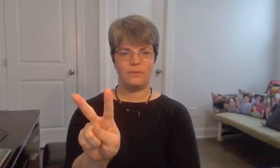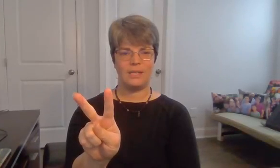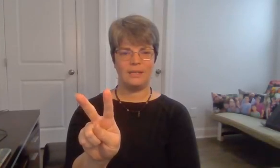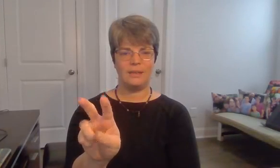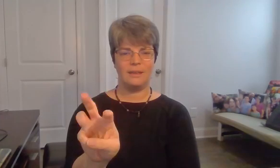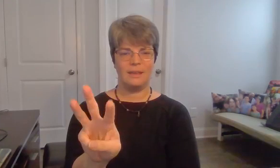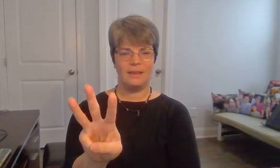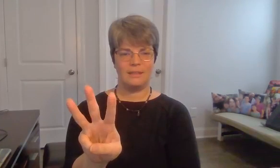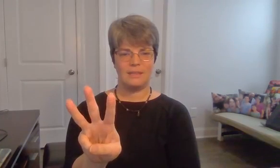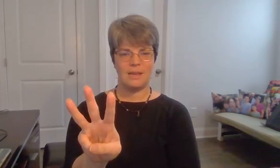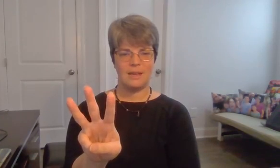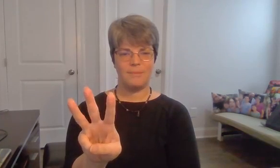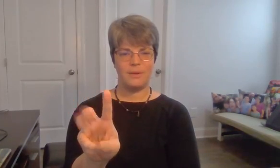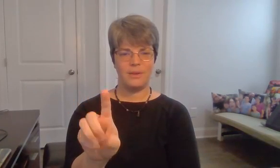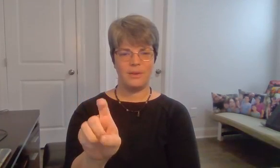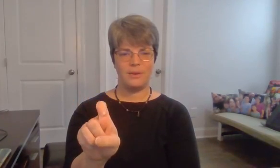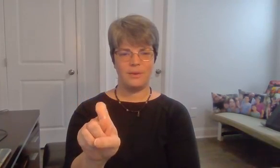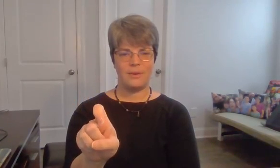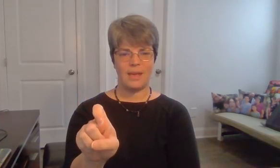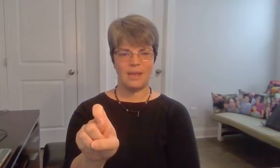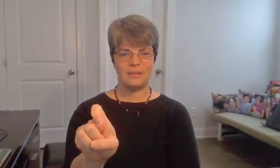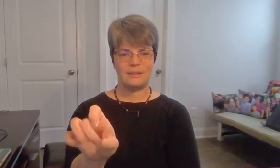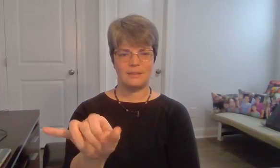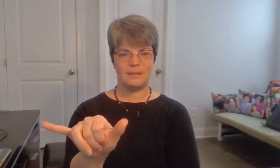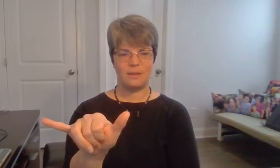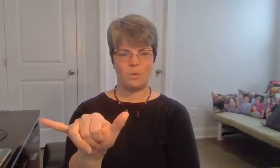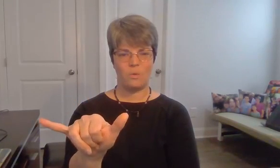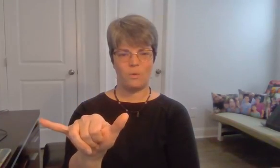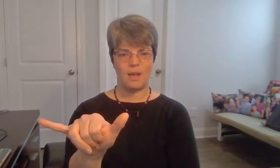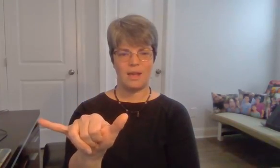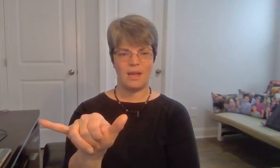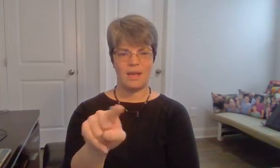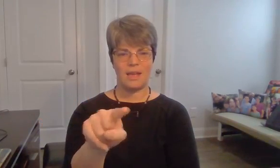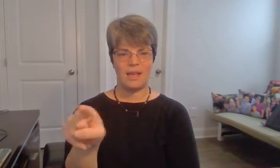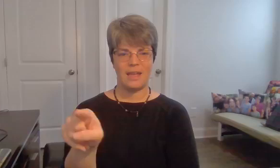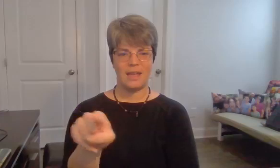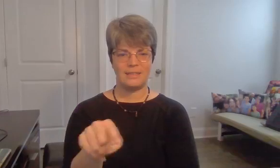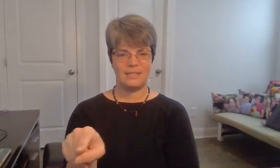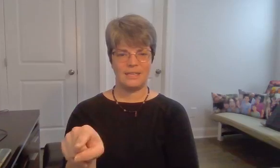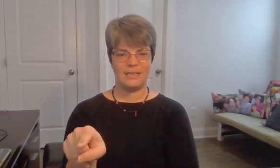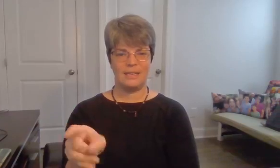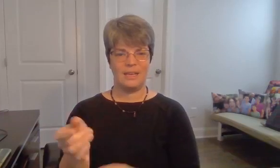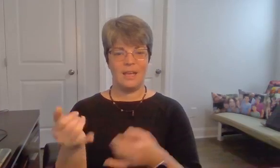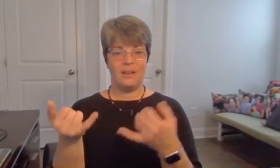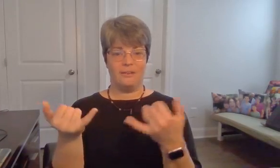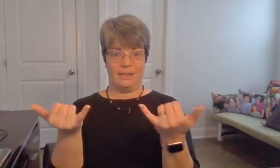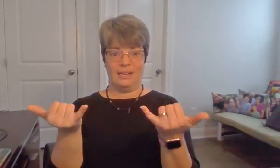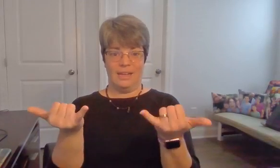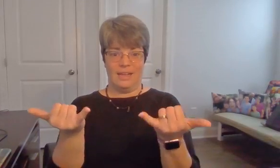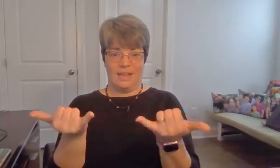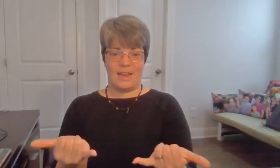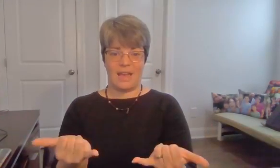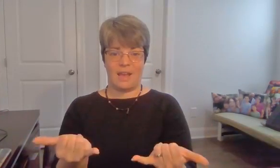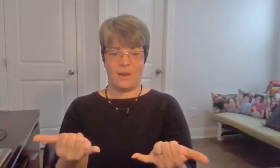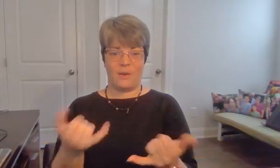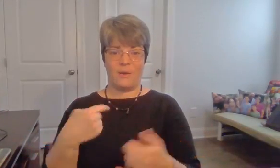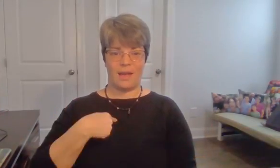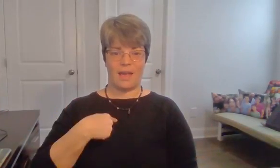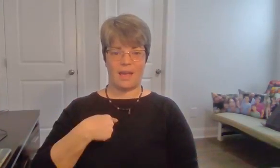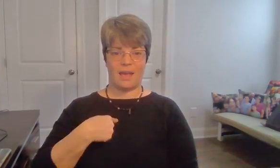V, W, X, Y, Z. Ready? Now